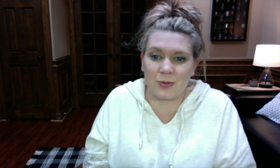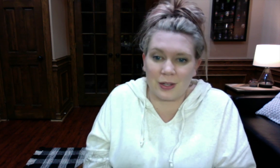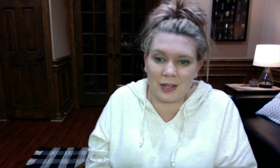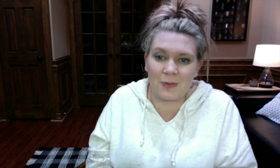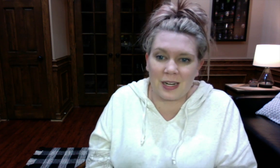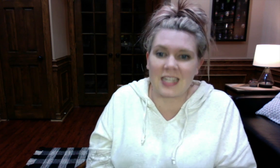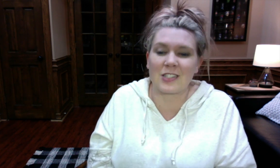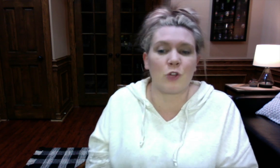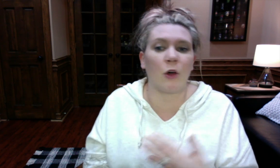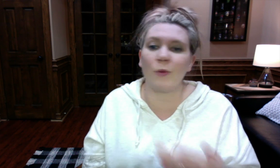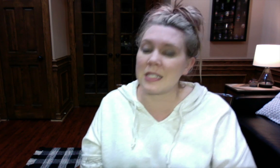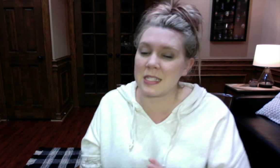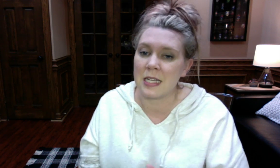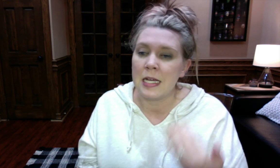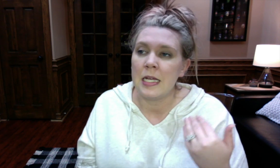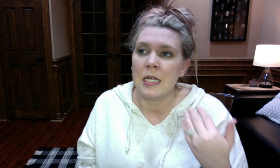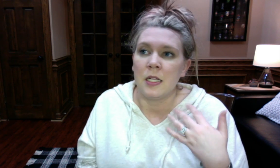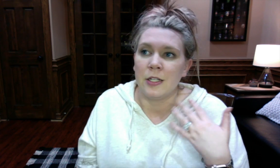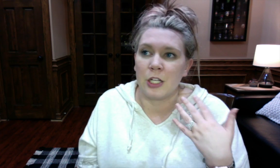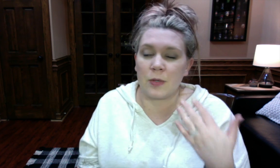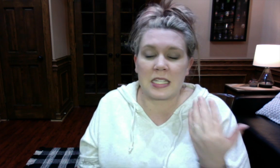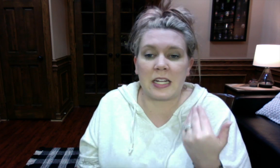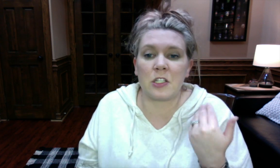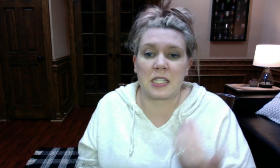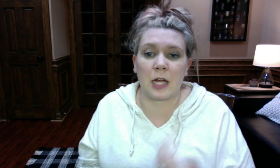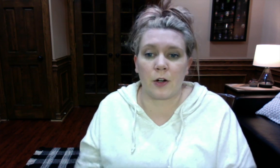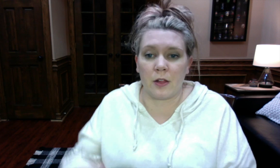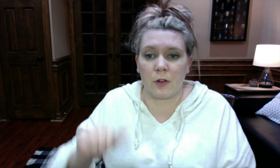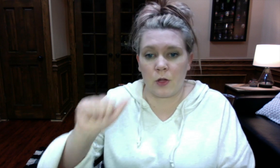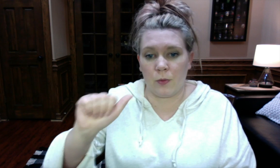really what it is. And you don't want to sit there and stutter either. You don't want to,